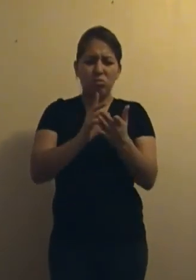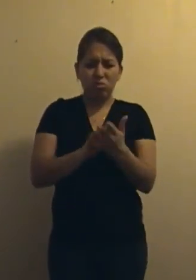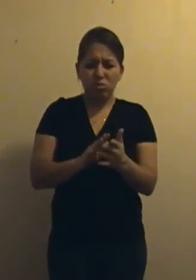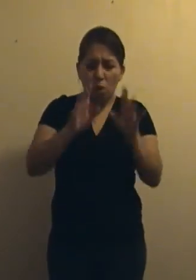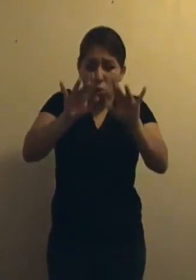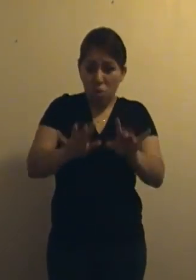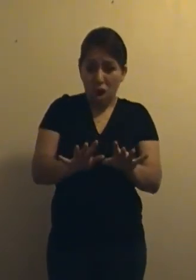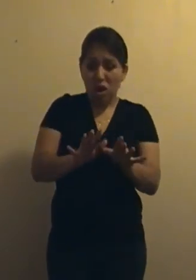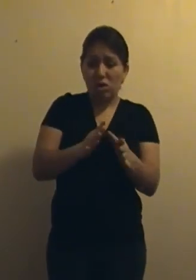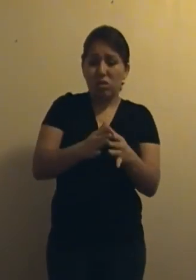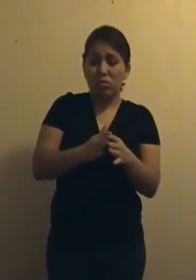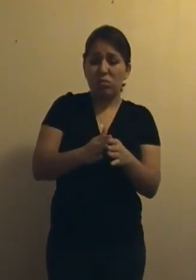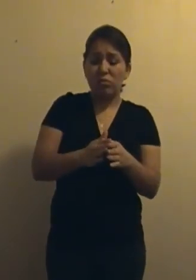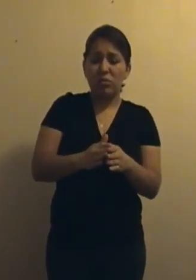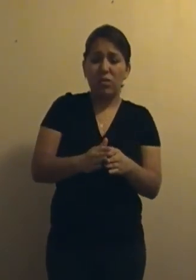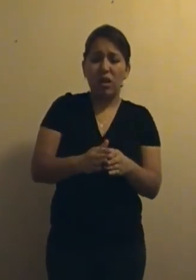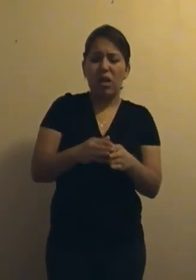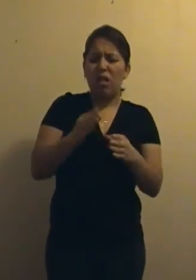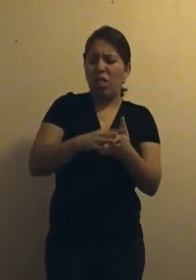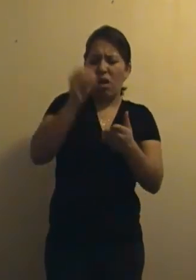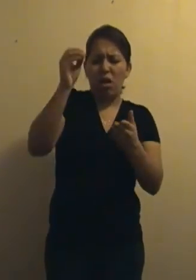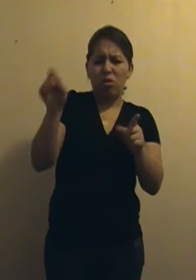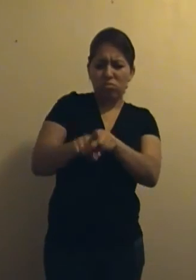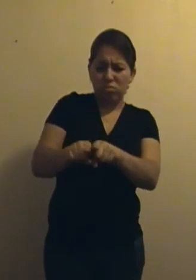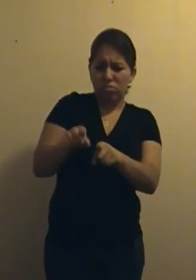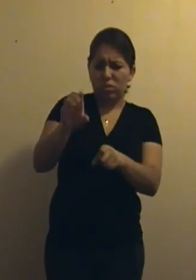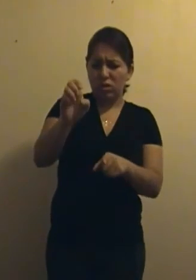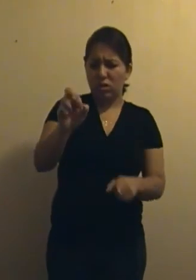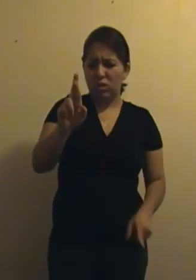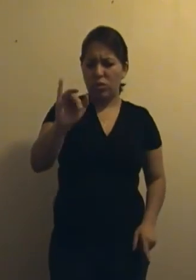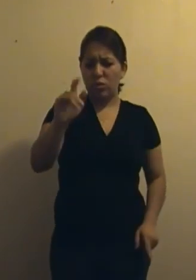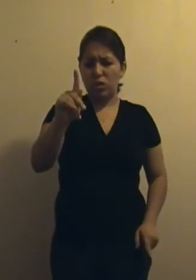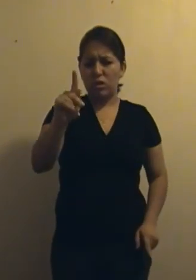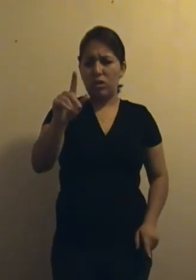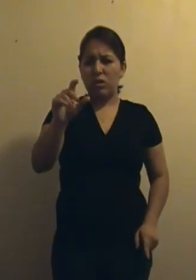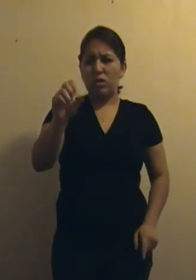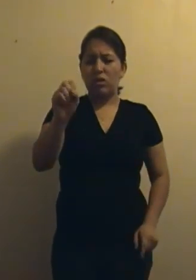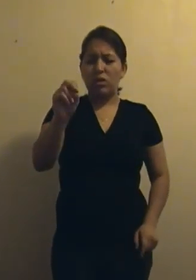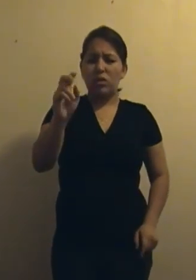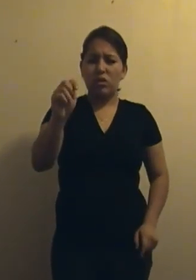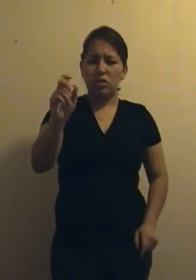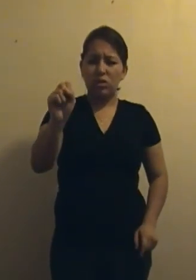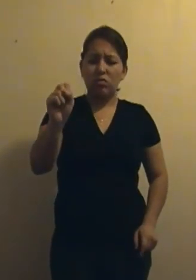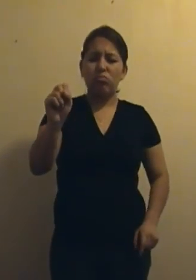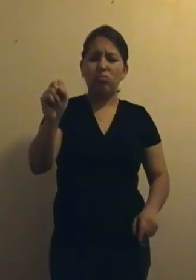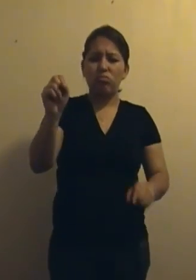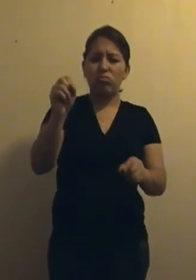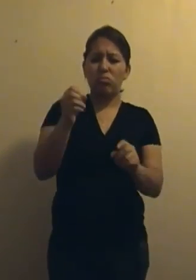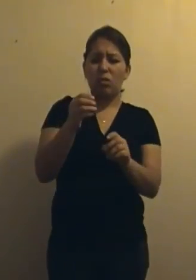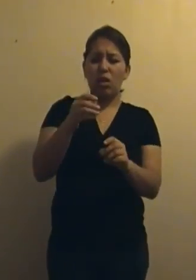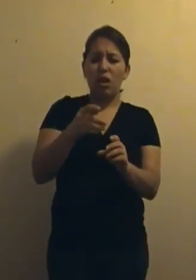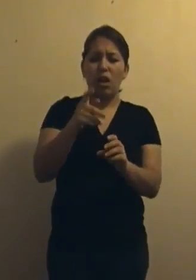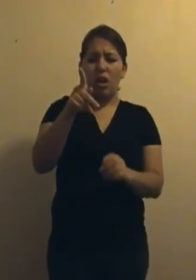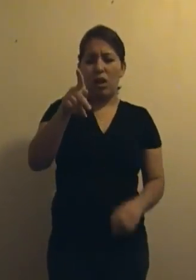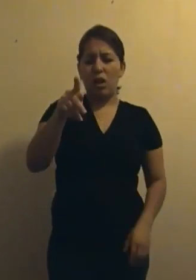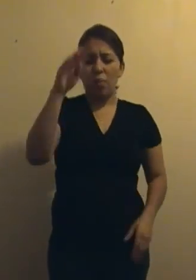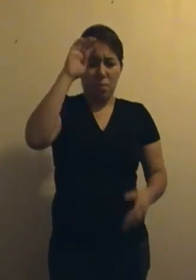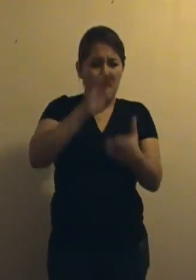the theory, Erikson's theory. They learned how psychologists write, how psychologists think. They learned